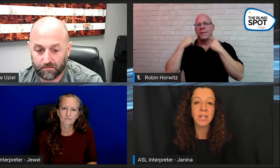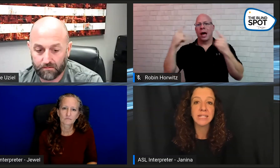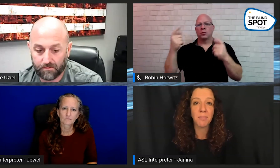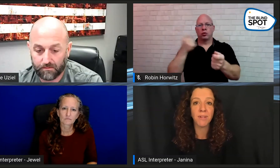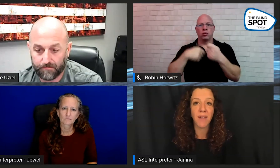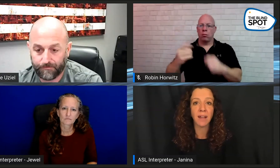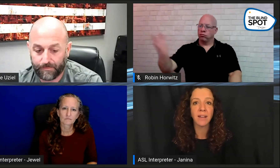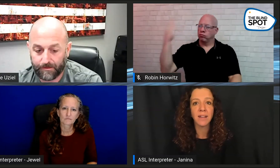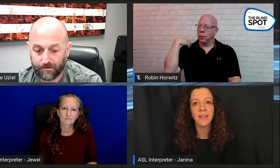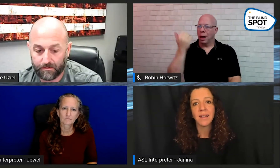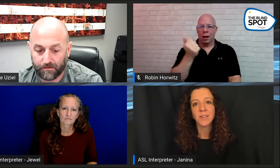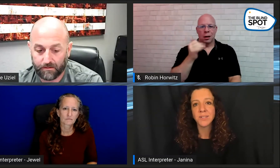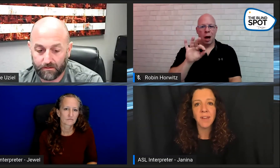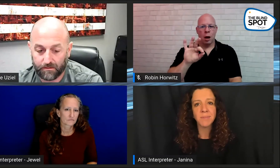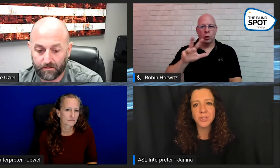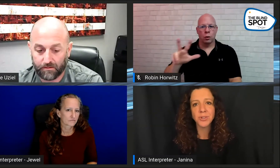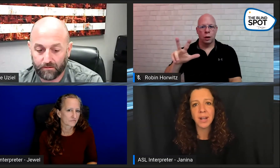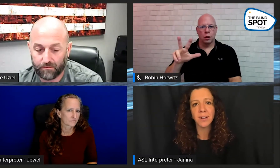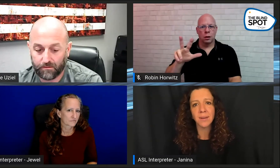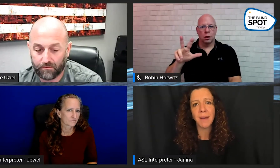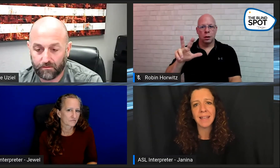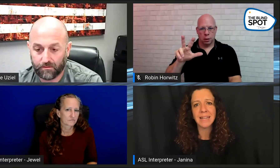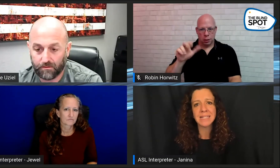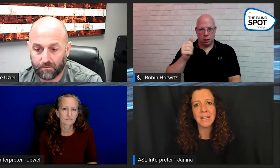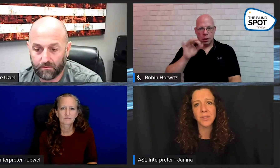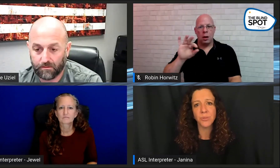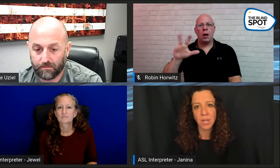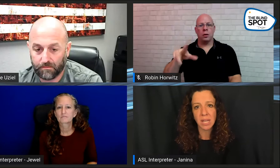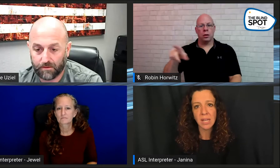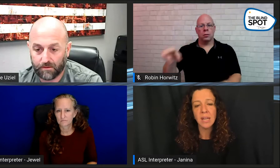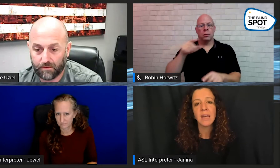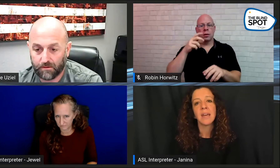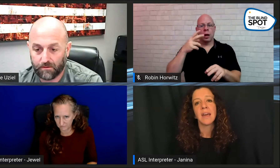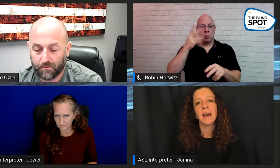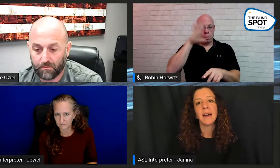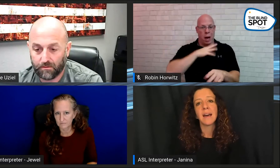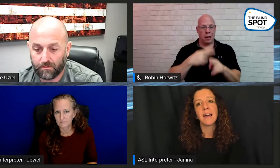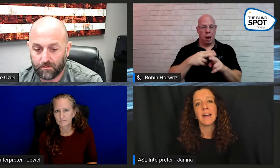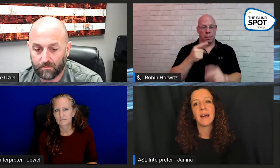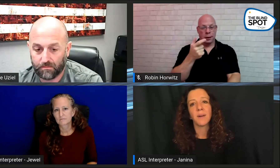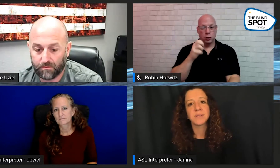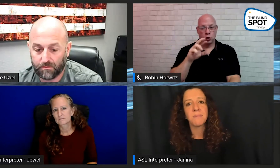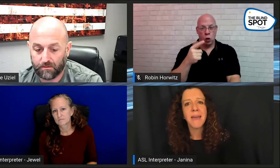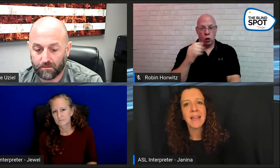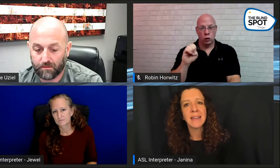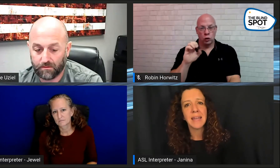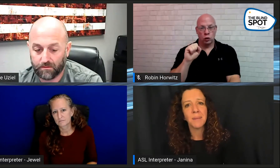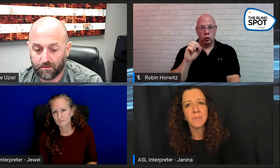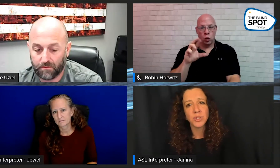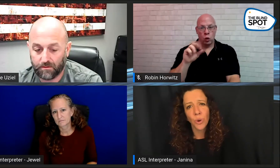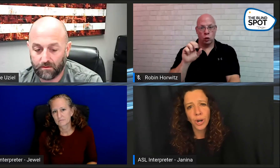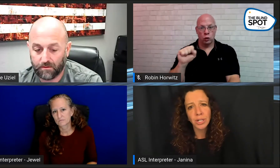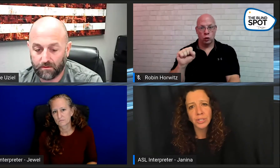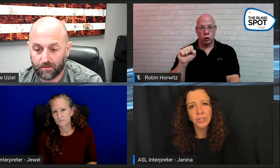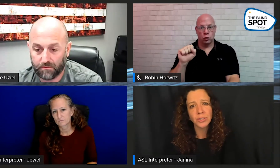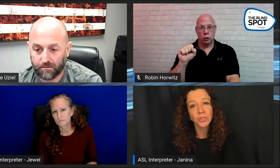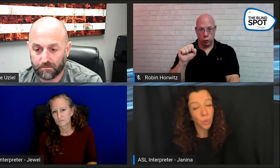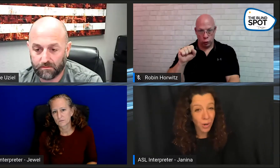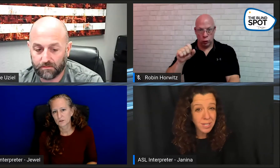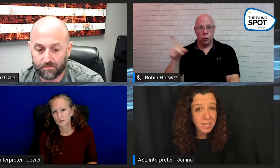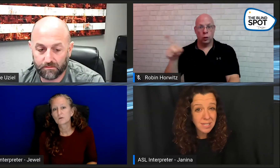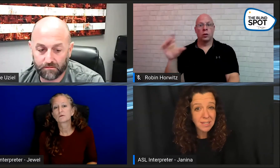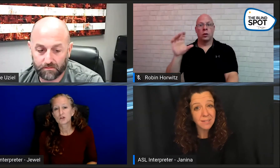Let me give you an example of that. There's a famous trader back in 1993. It was a man named